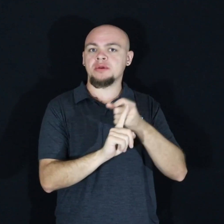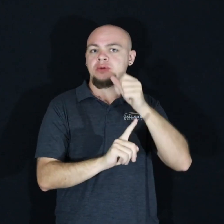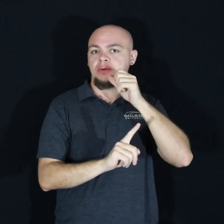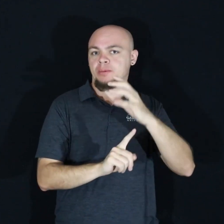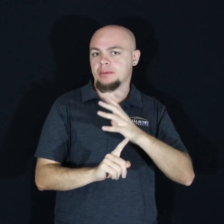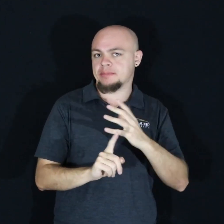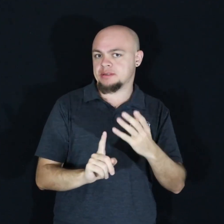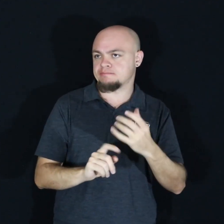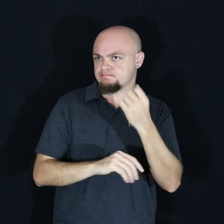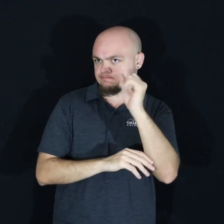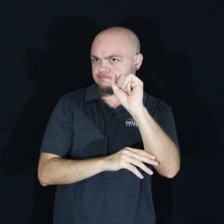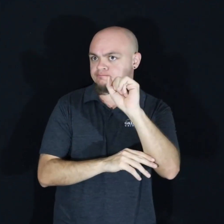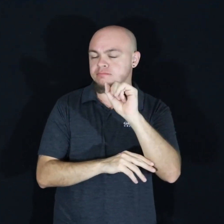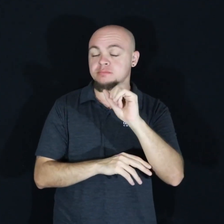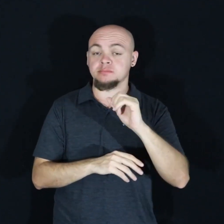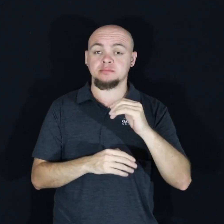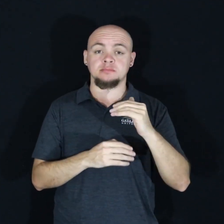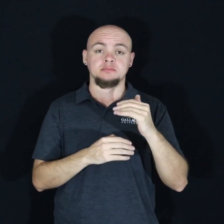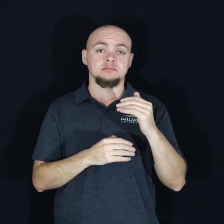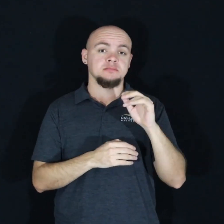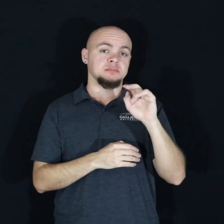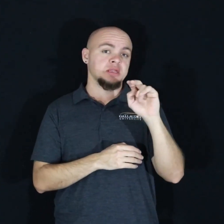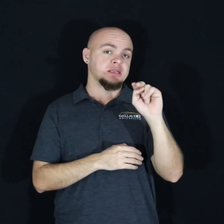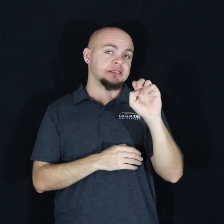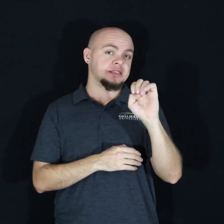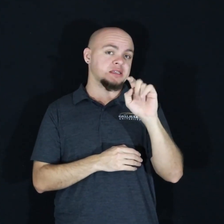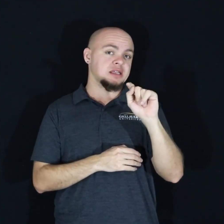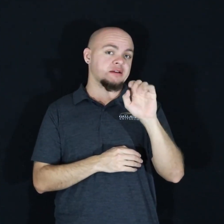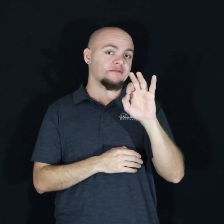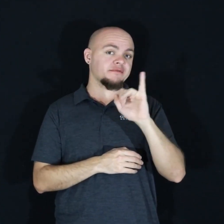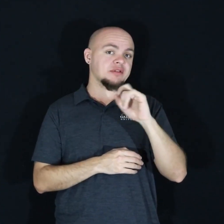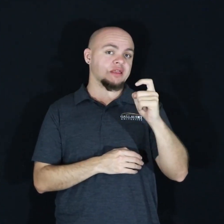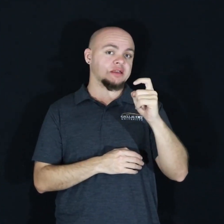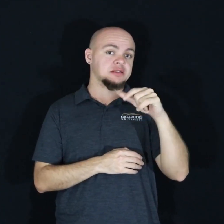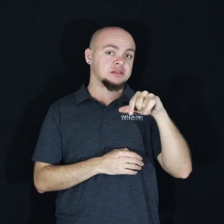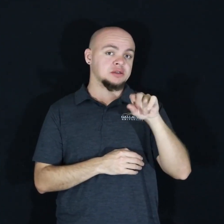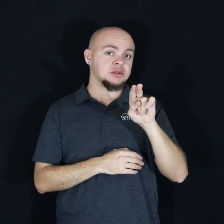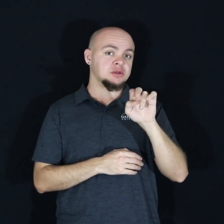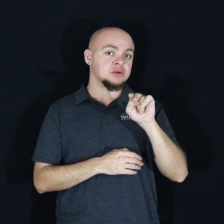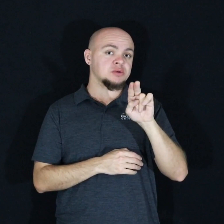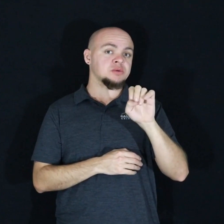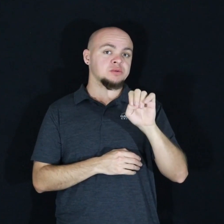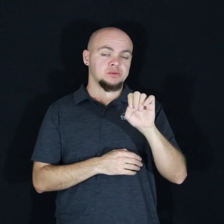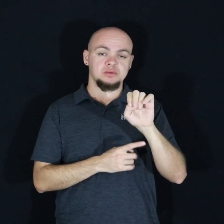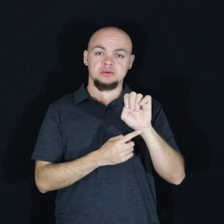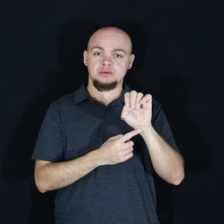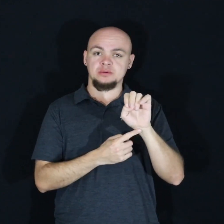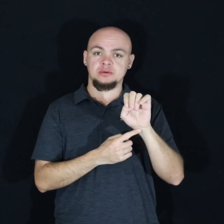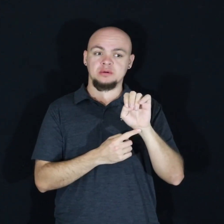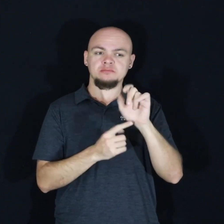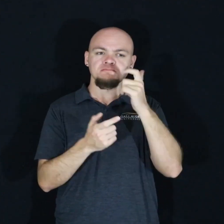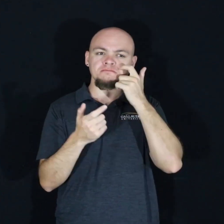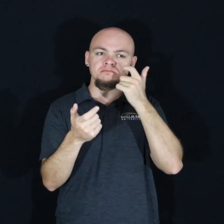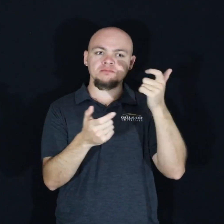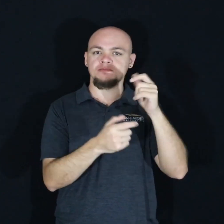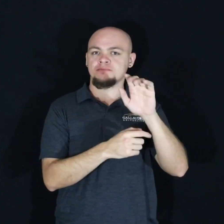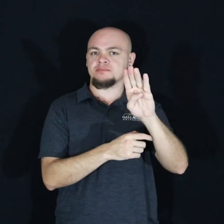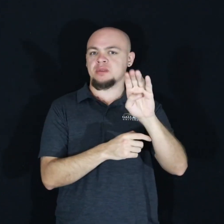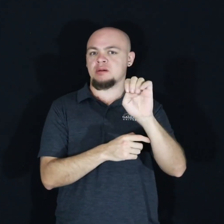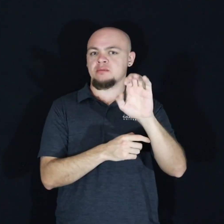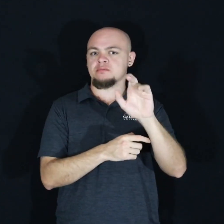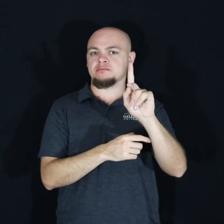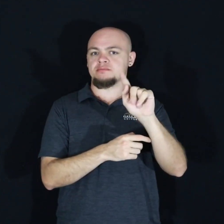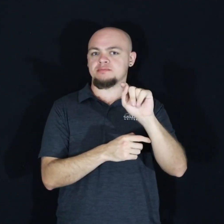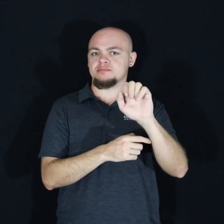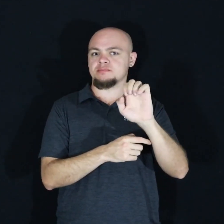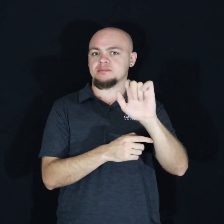I think our job in the Netflix queue is to look out for those movies that pass the Bechdel test, if we can find them,